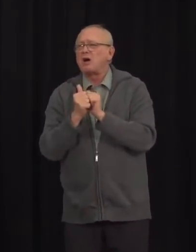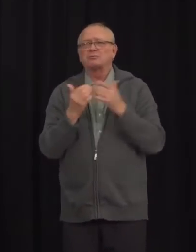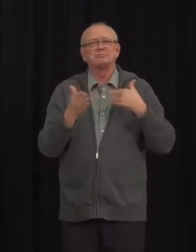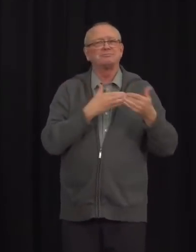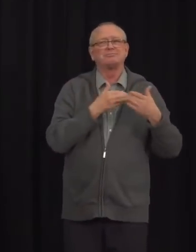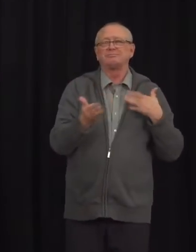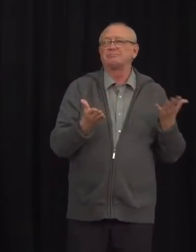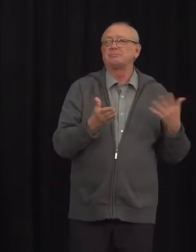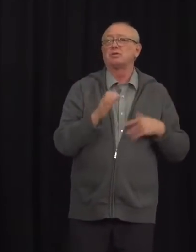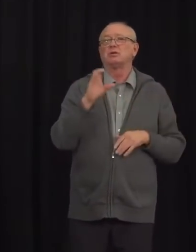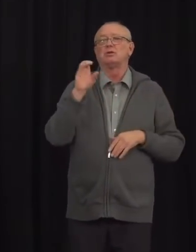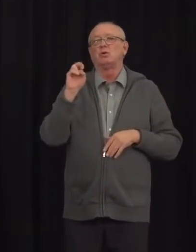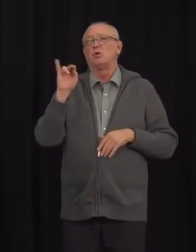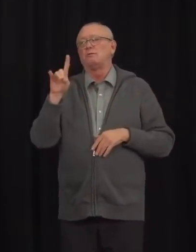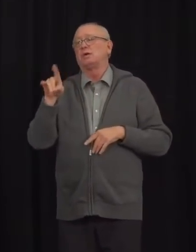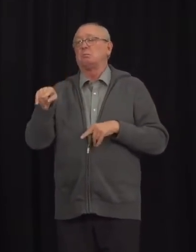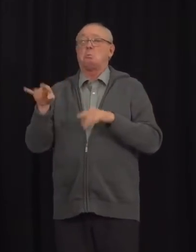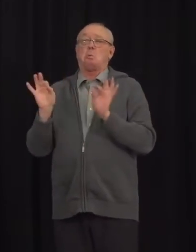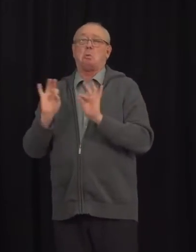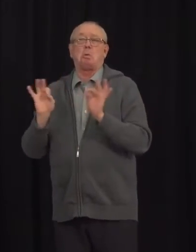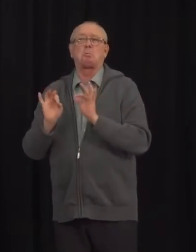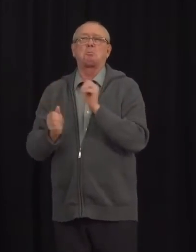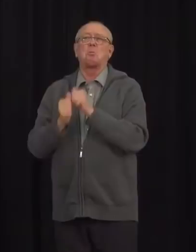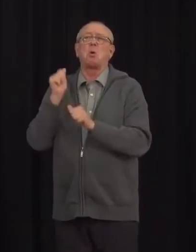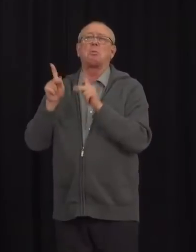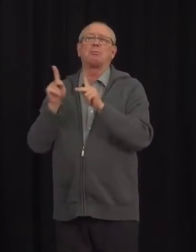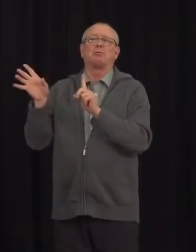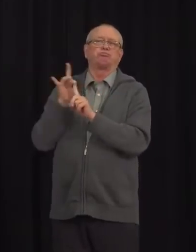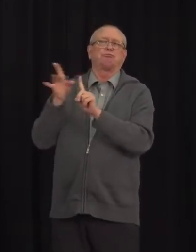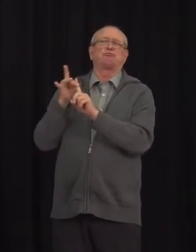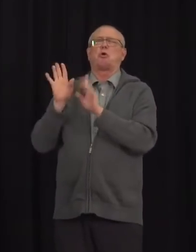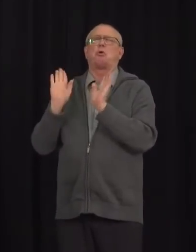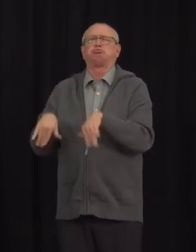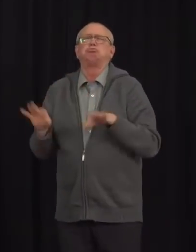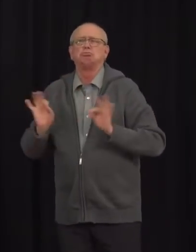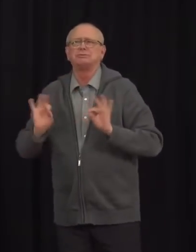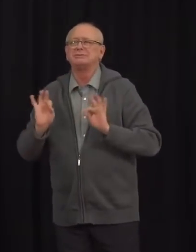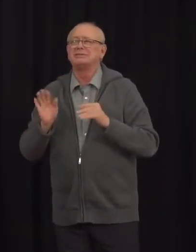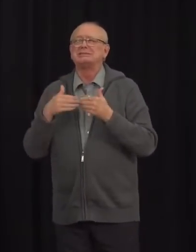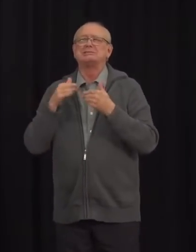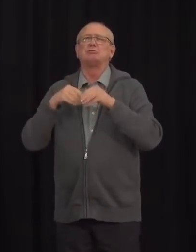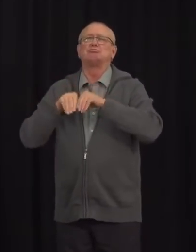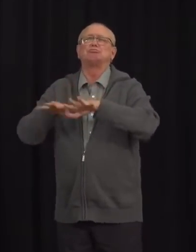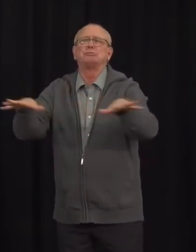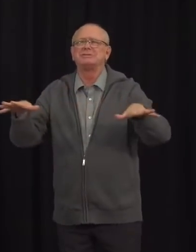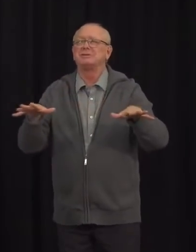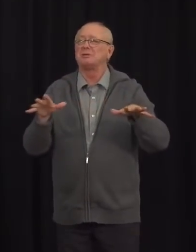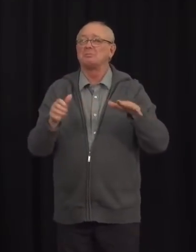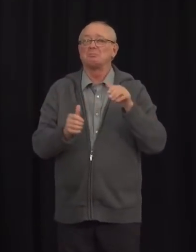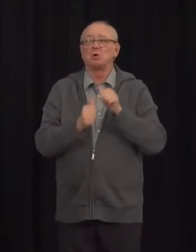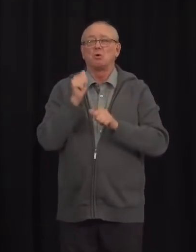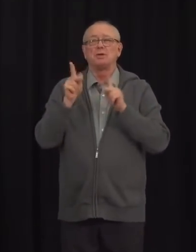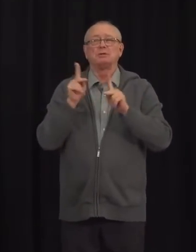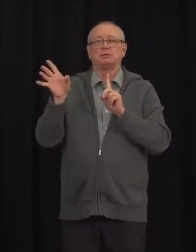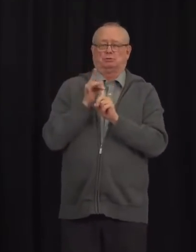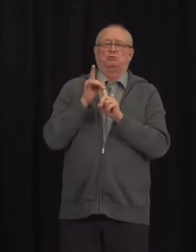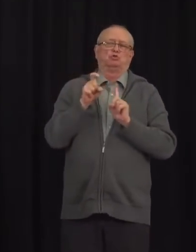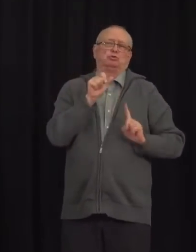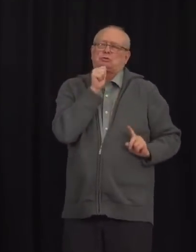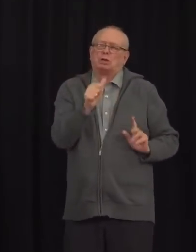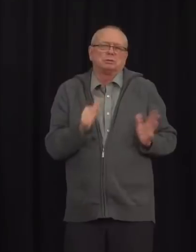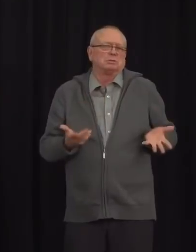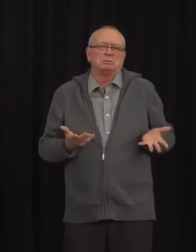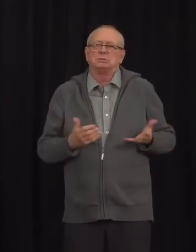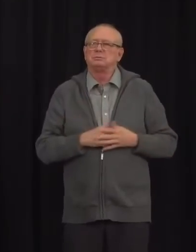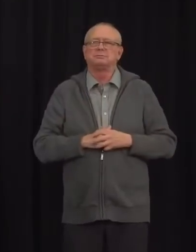is a mild illness for most, so we should let it spread freely and pursue herd immunity. We are not